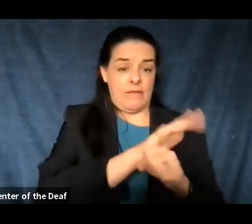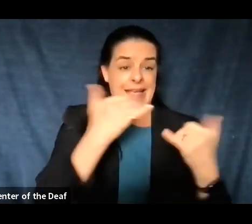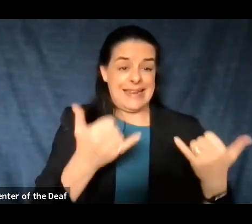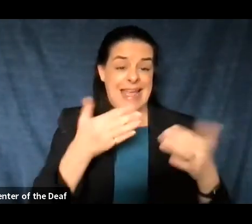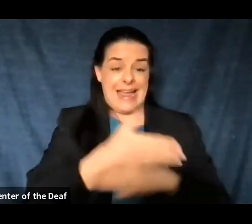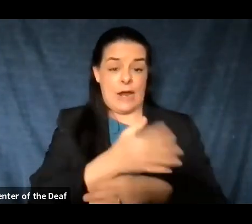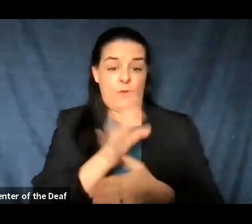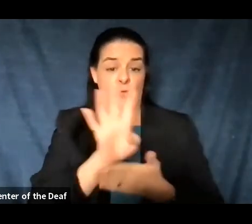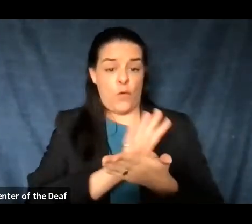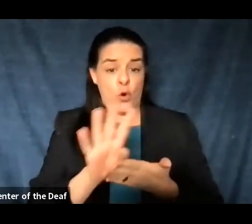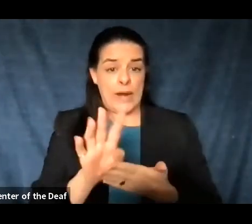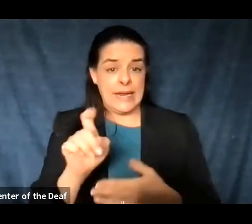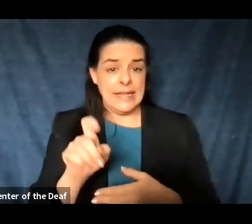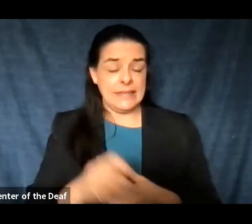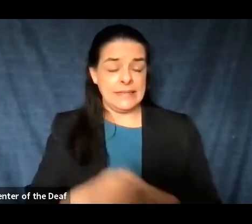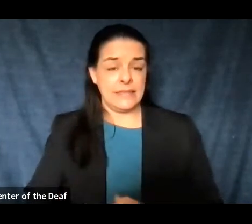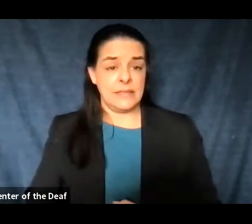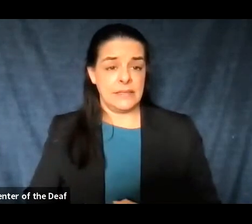in?